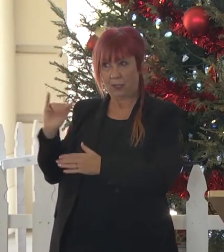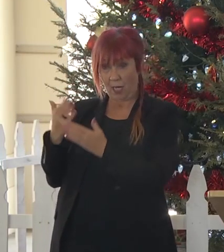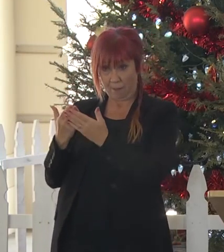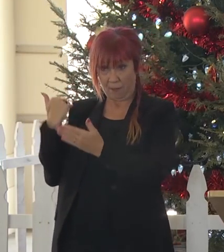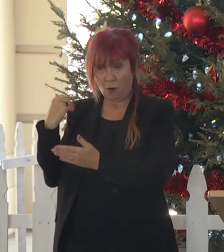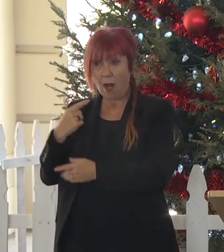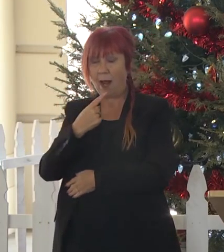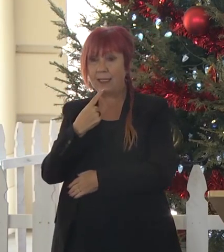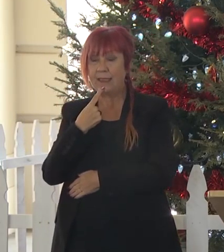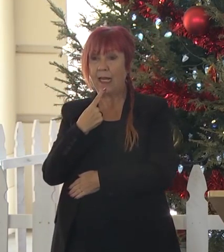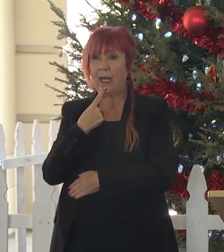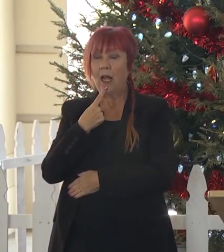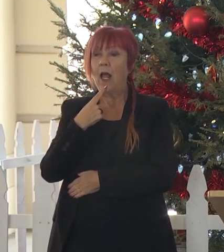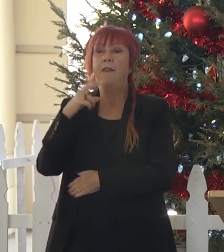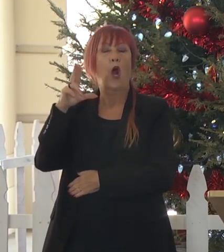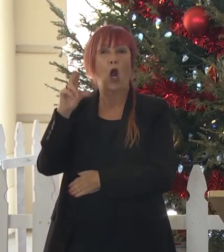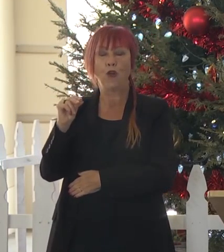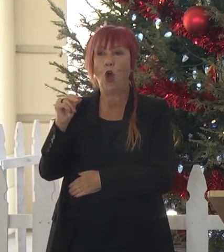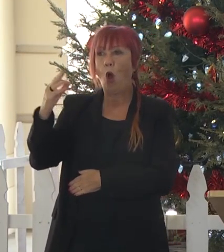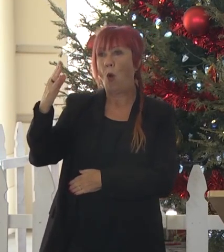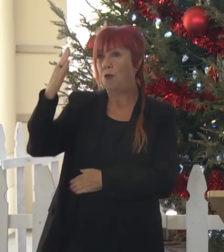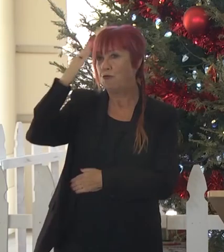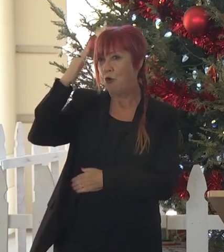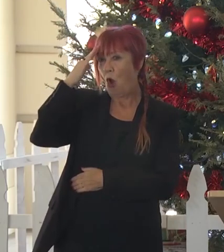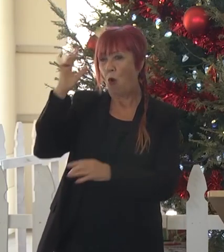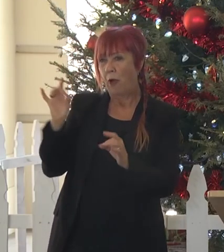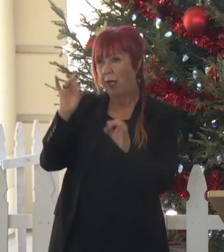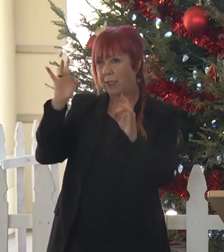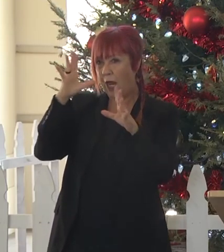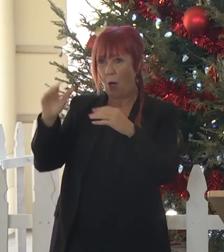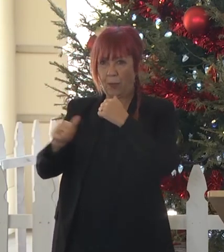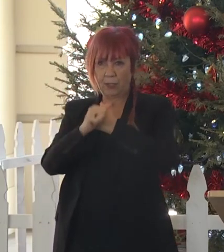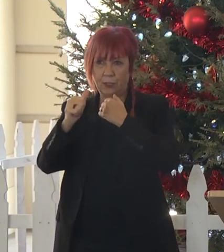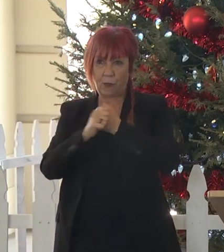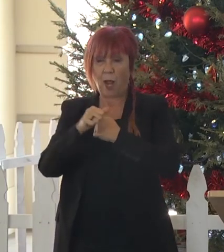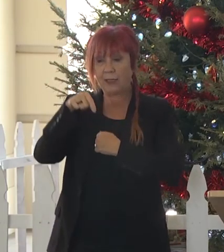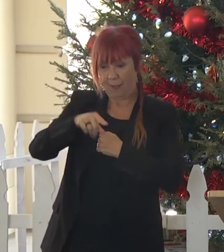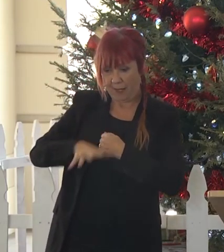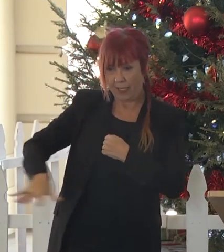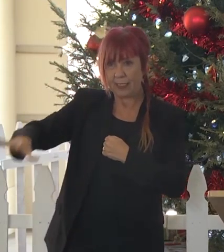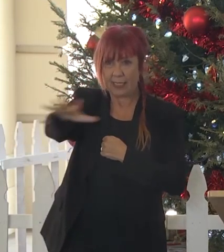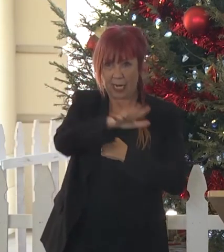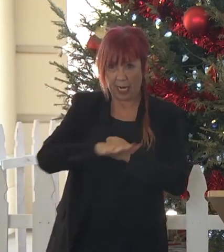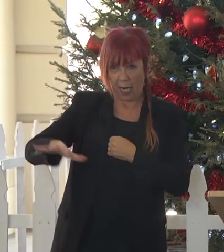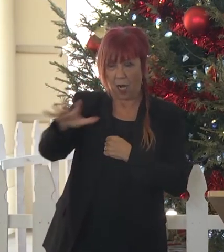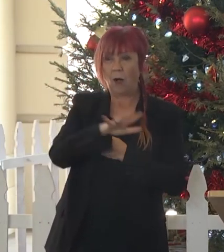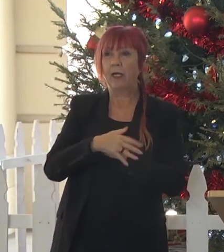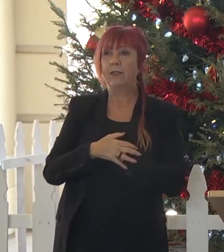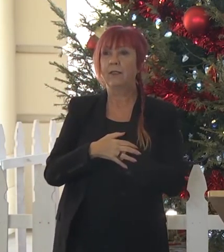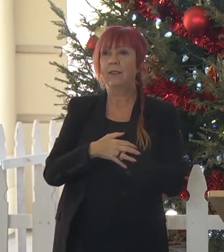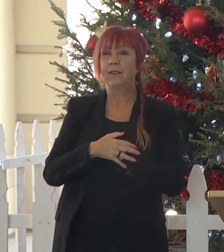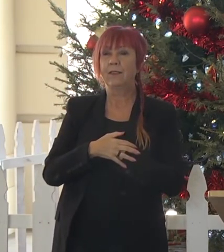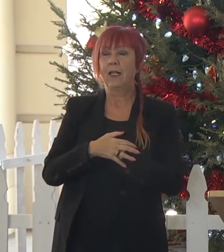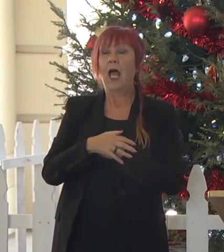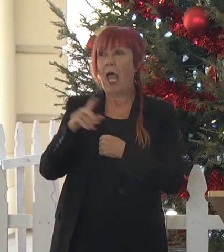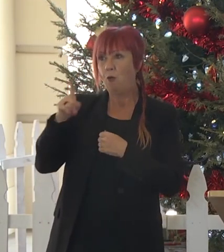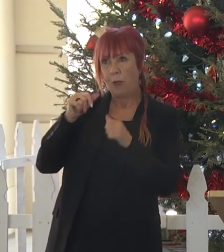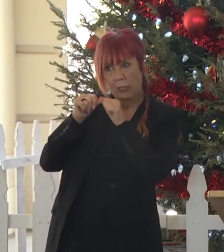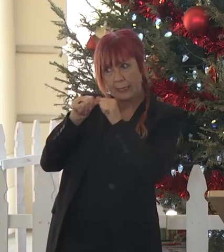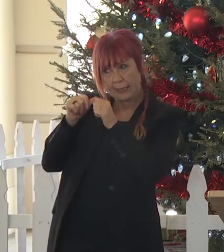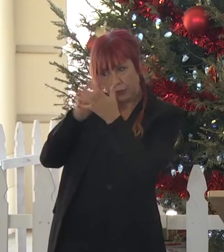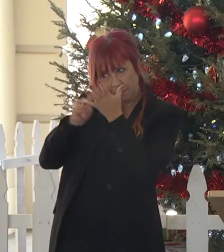no known terrorist threats in our area of operation, and we continue to assess that up to parade day